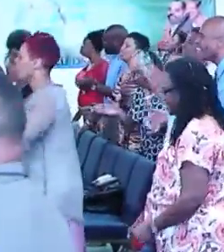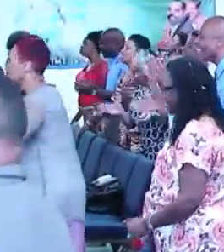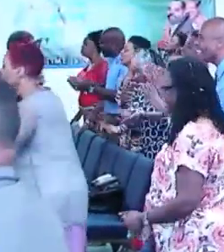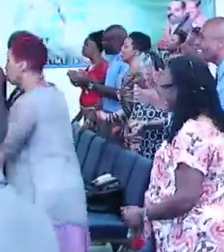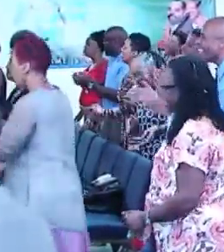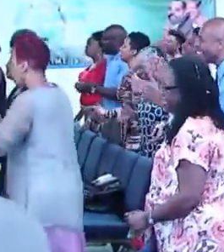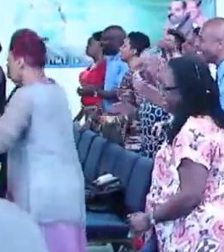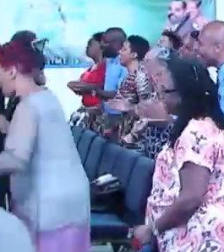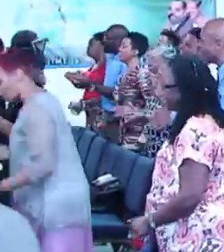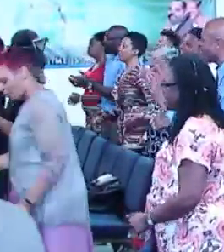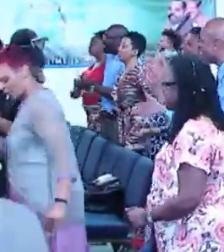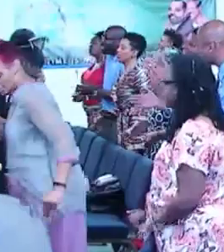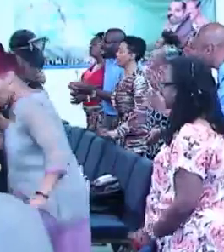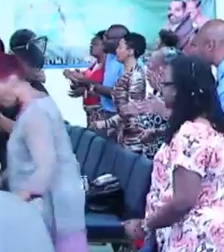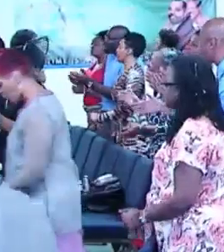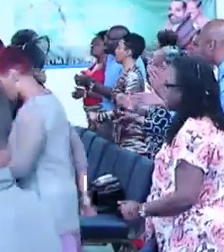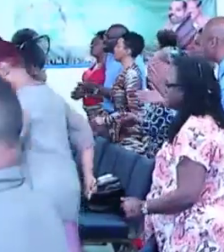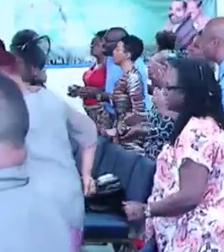him.